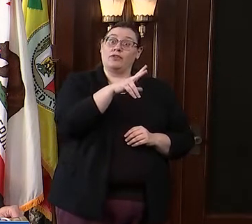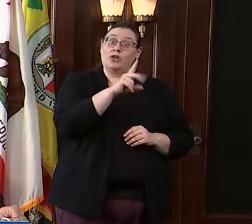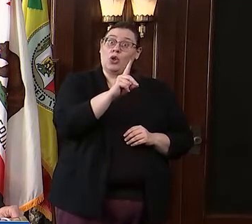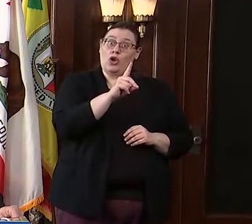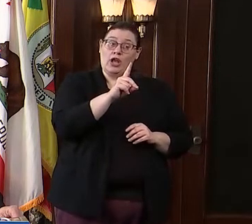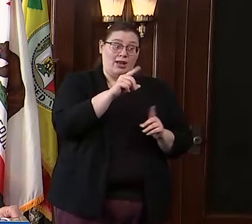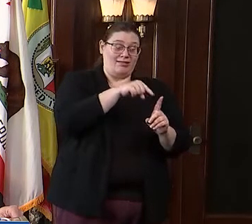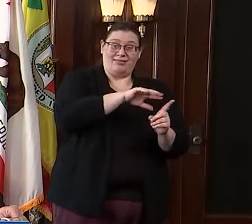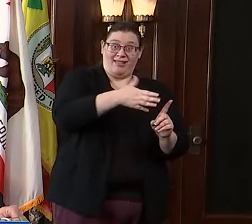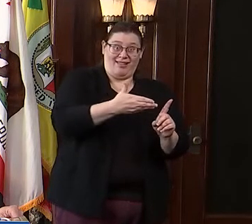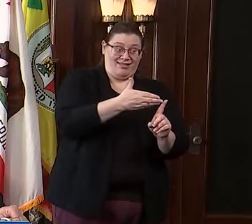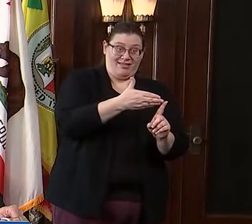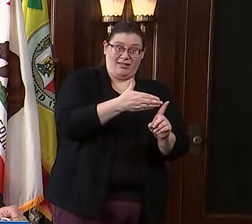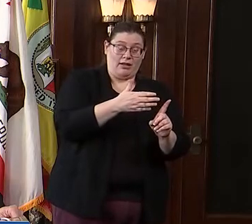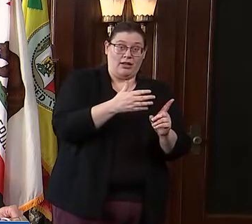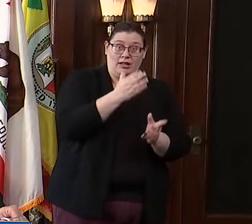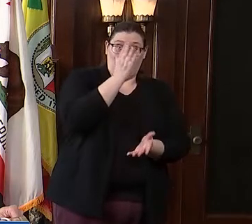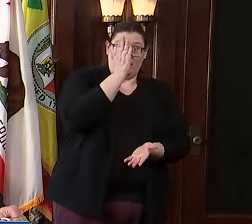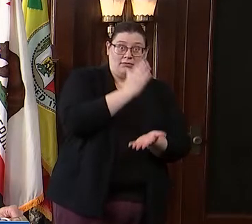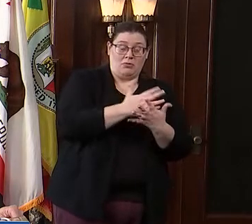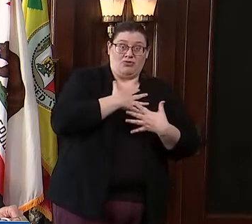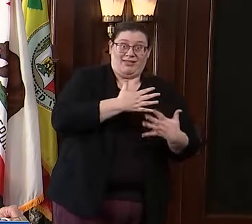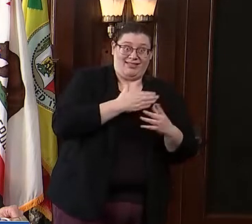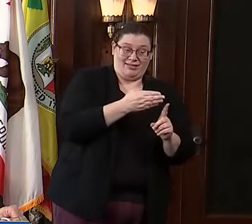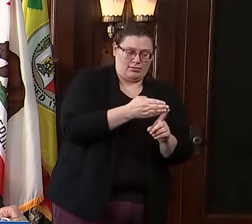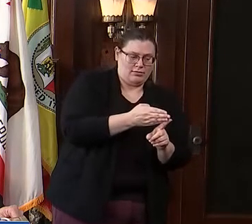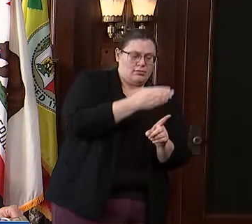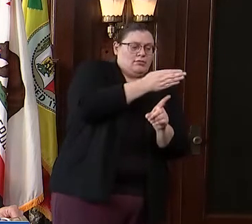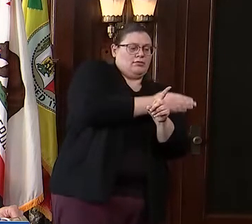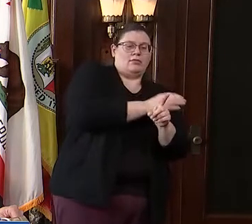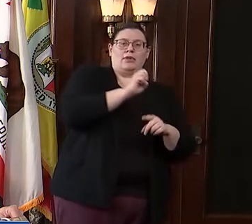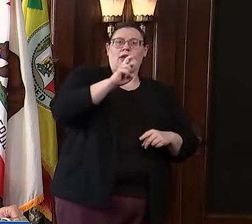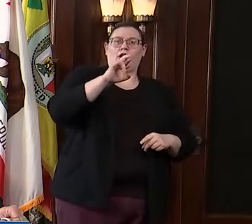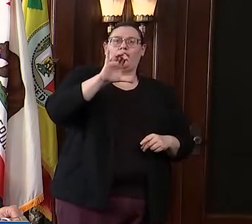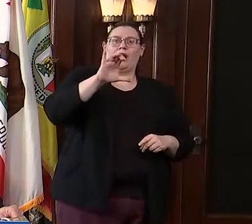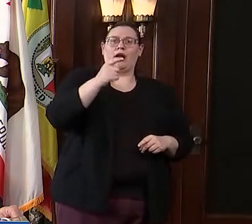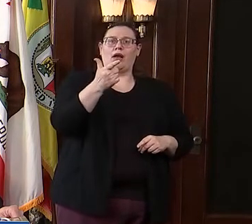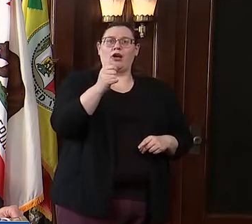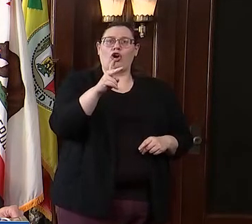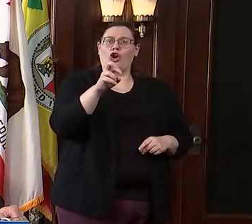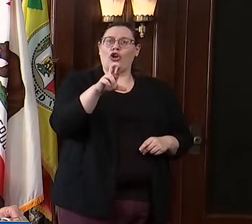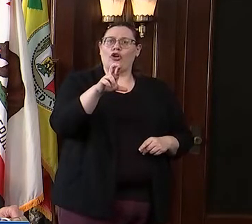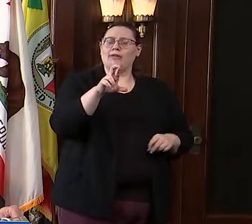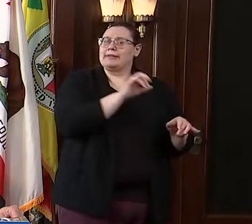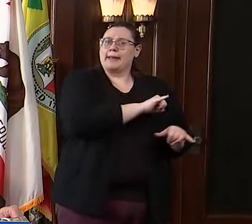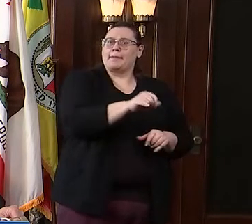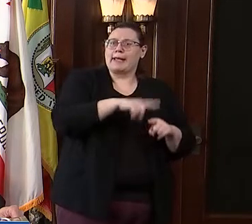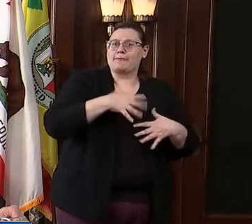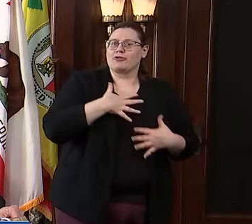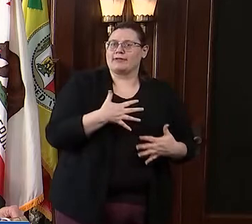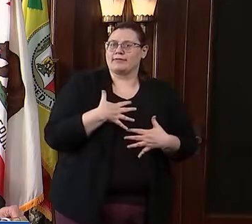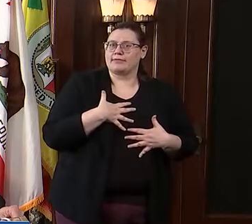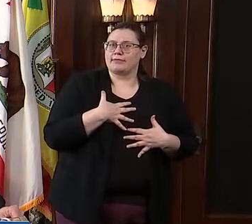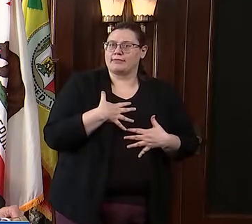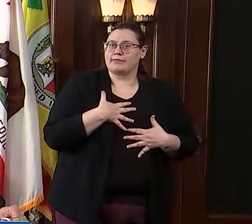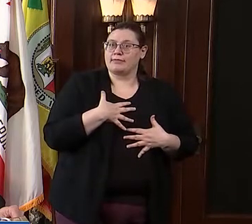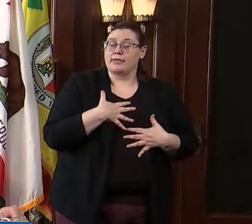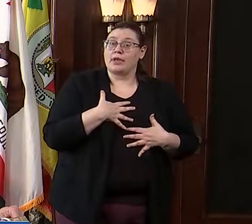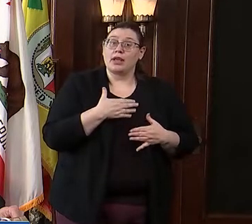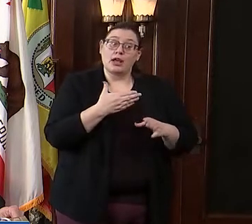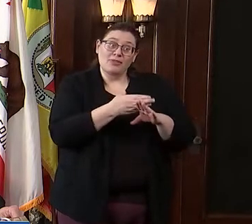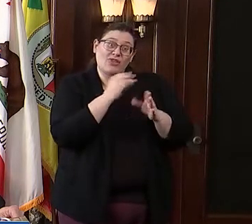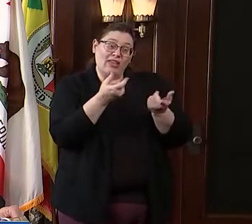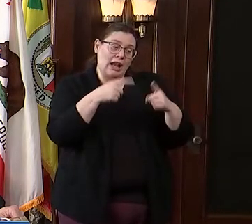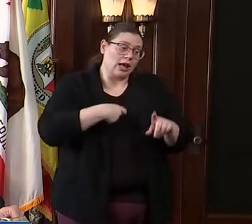neck, robbing him of his breath, Eric Garner could not breathe. Because before this vile act